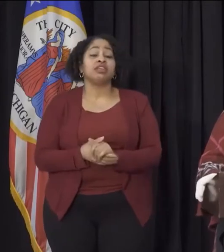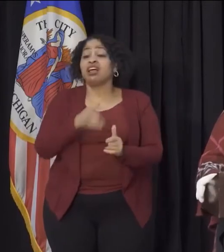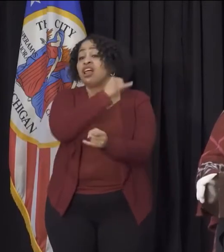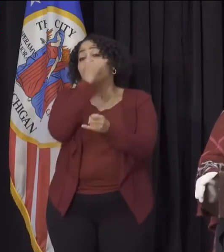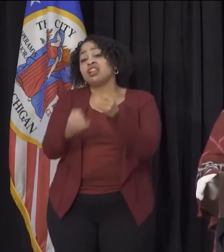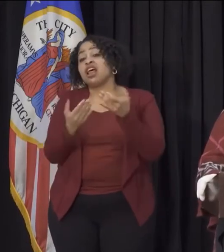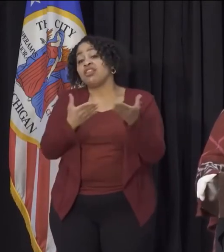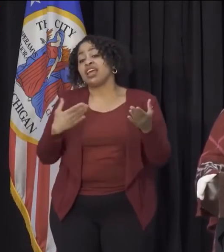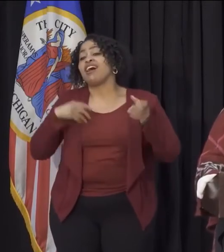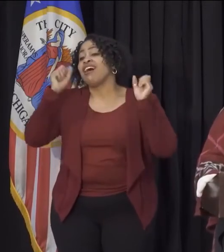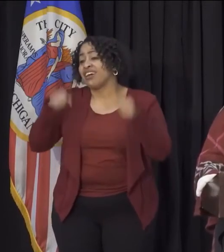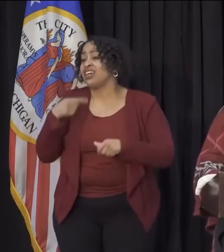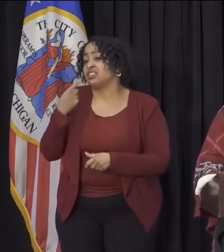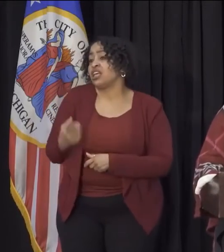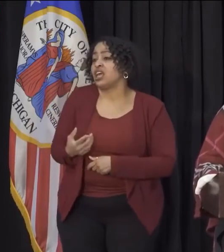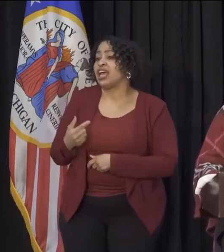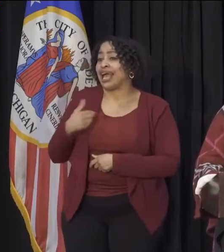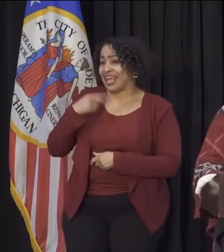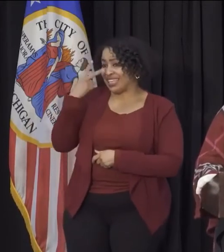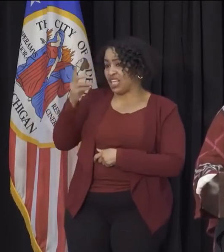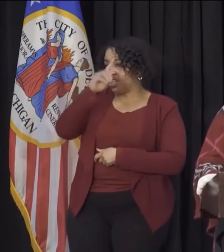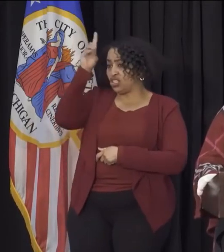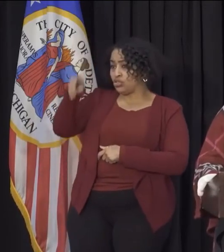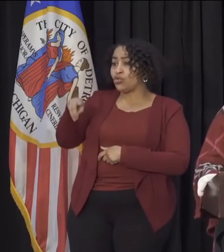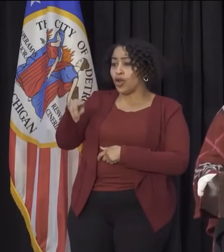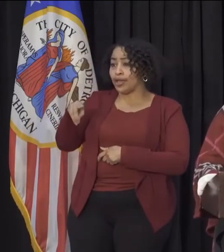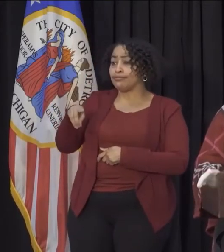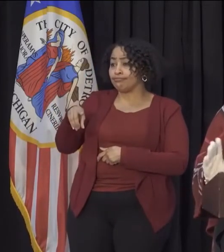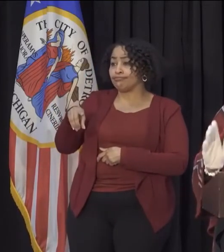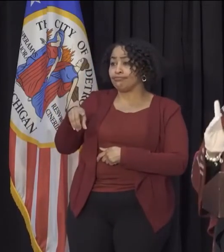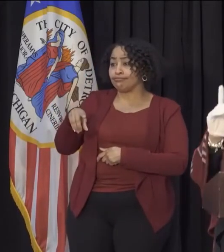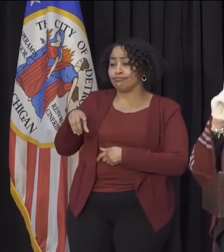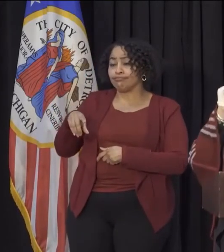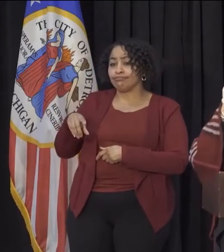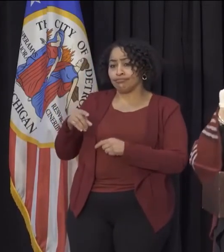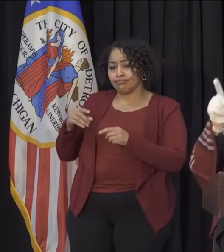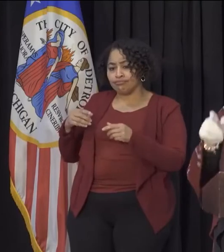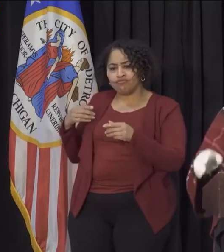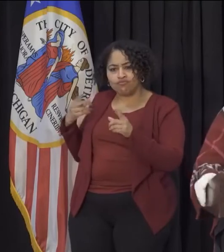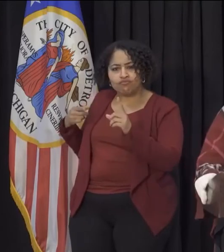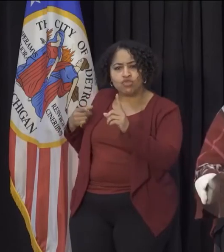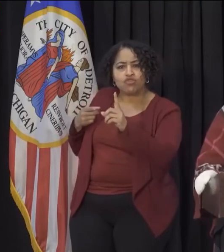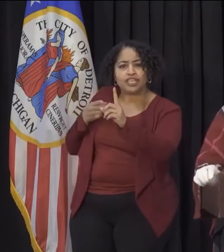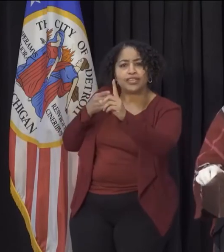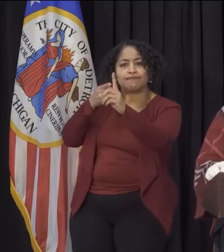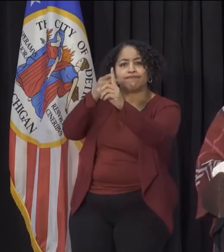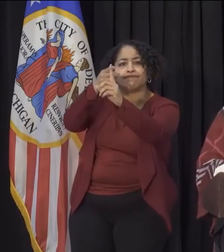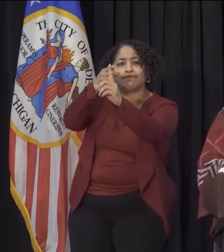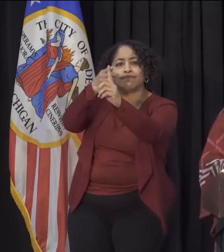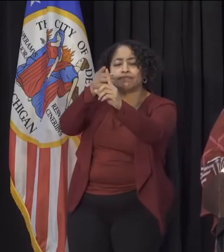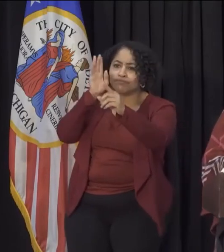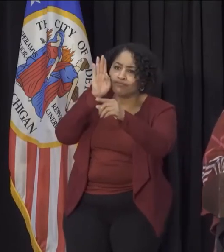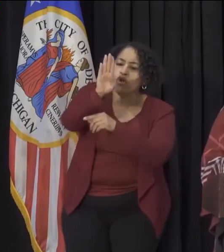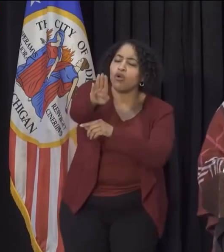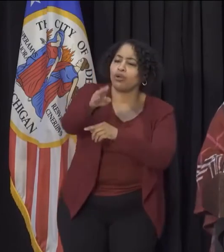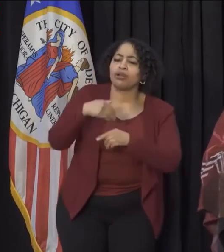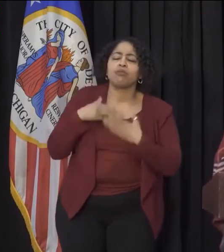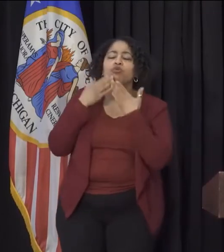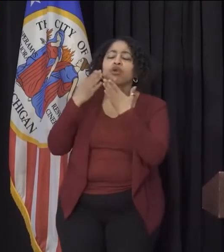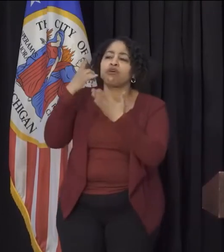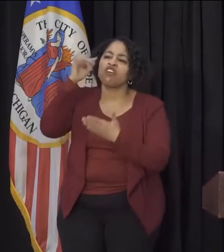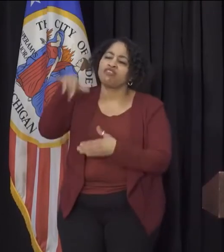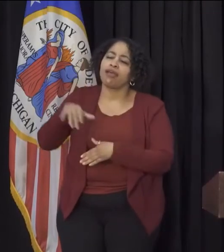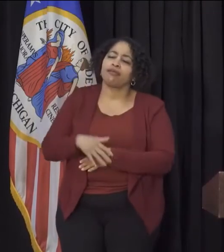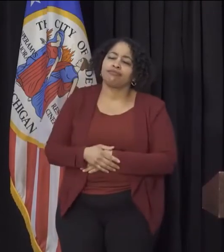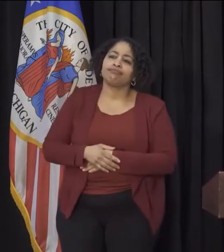The last thing I can say, I see Detroit moving in a light and a vision pushing forward, and I'm grateful for that.